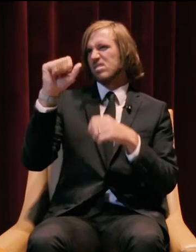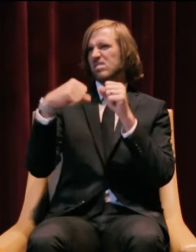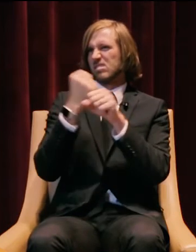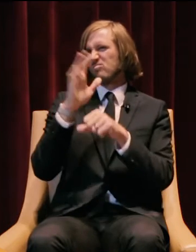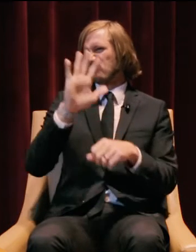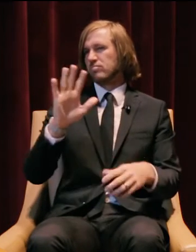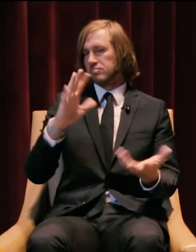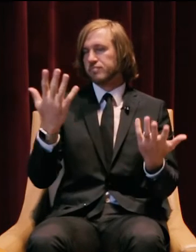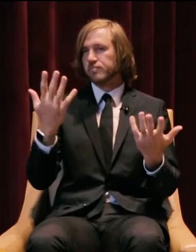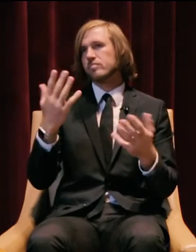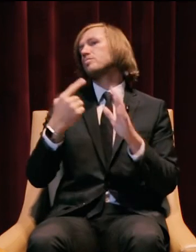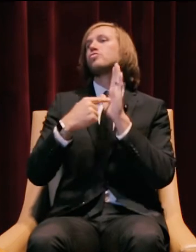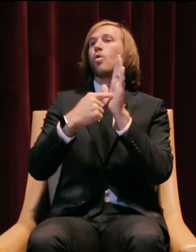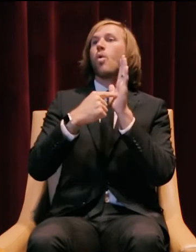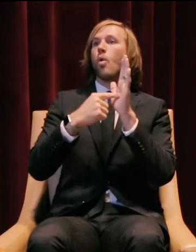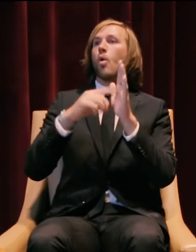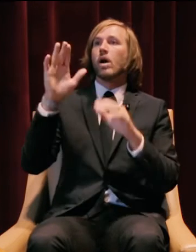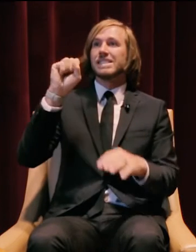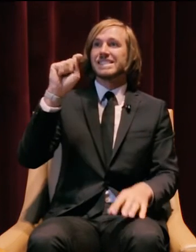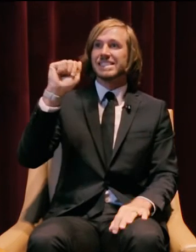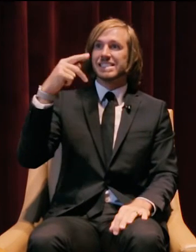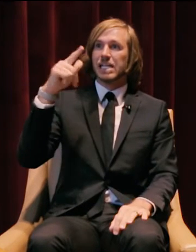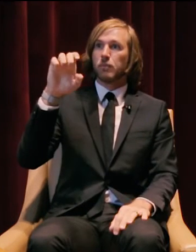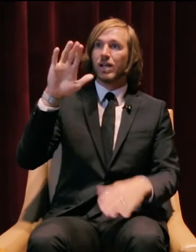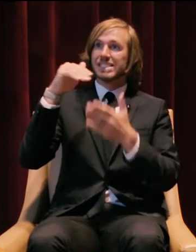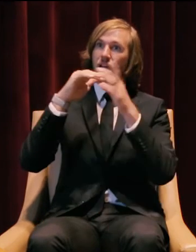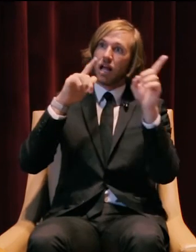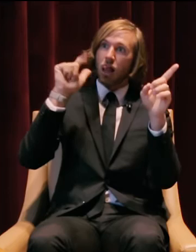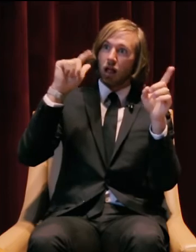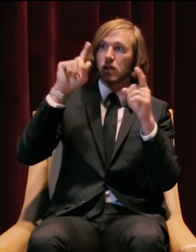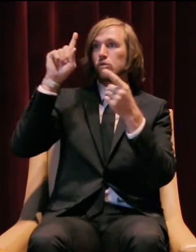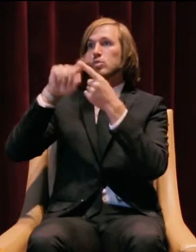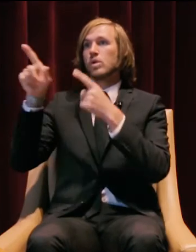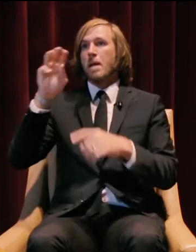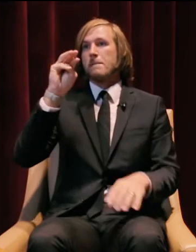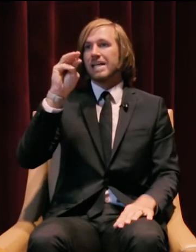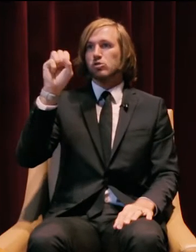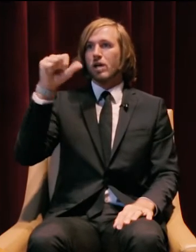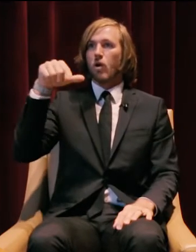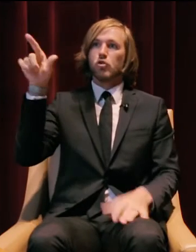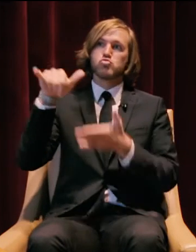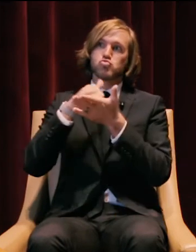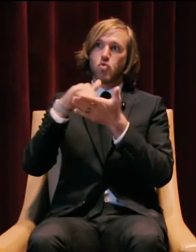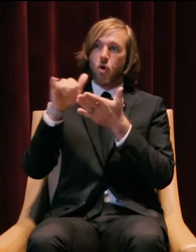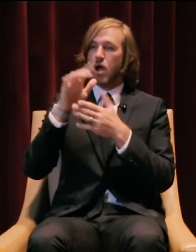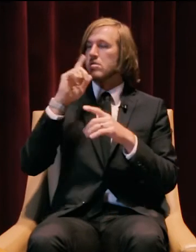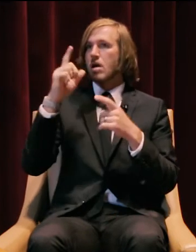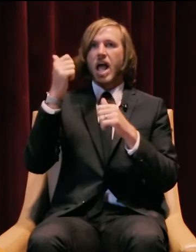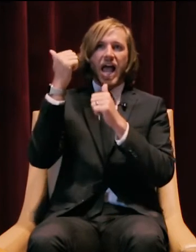years. It's been shown in the Staples Center in Los Angeles all the way to Madison Square Garden. It's in every major